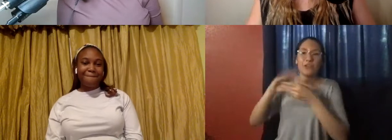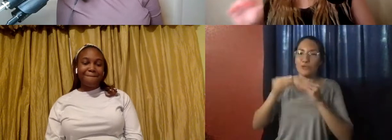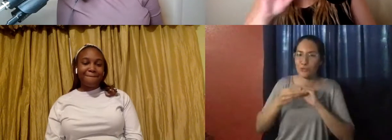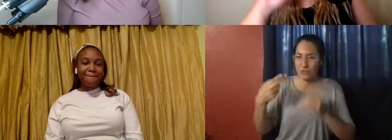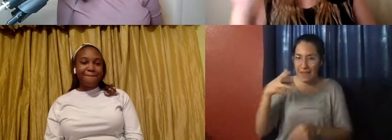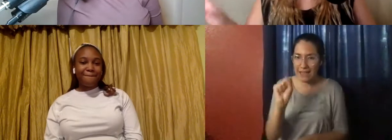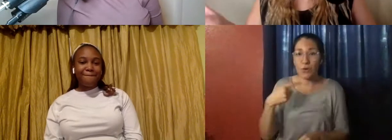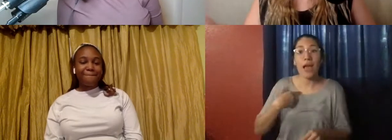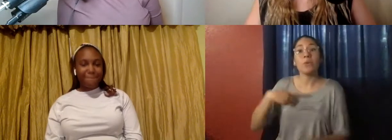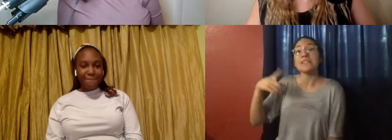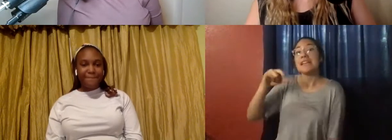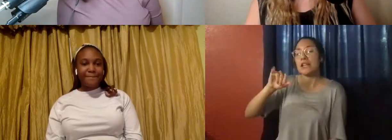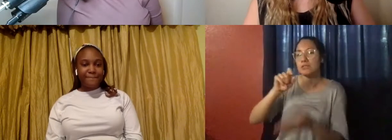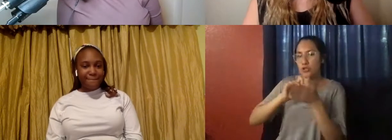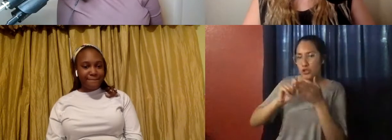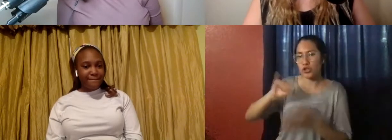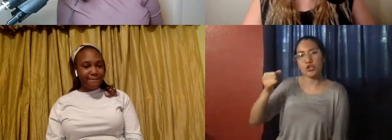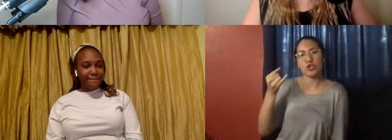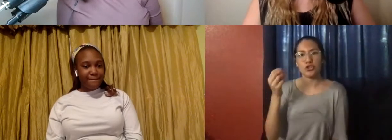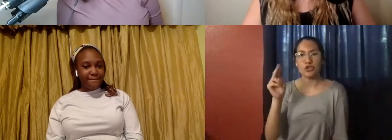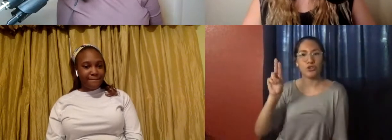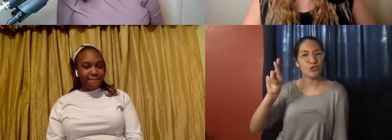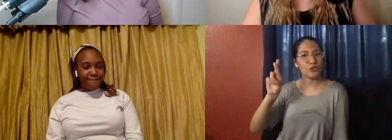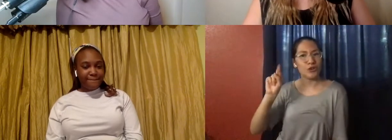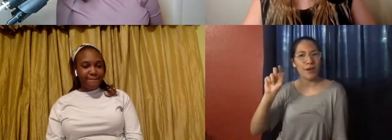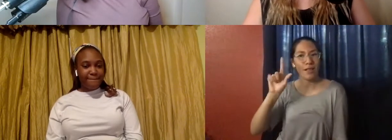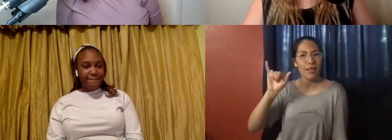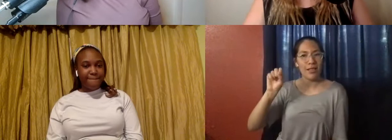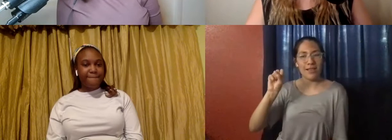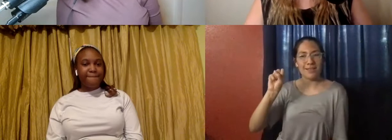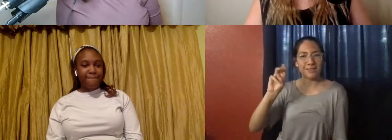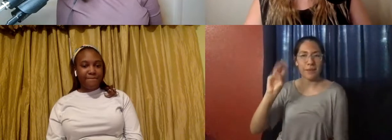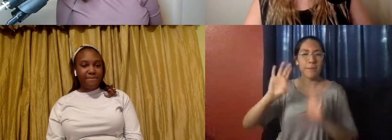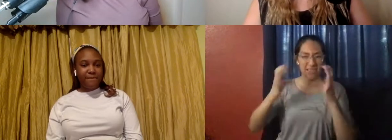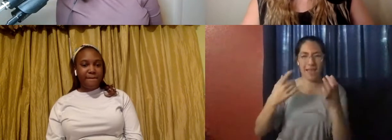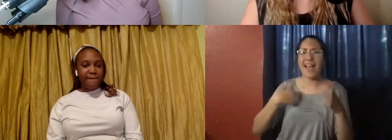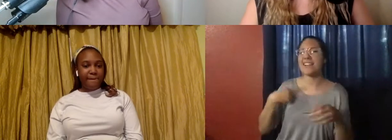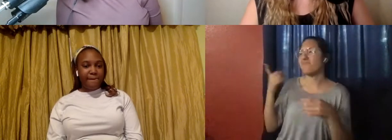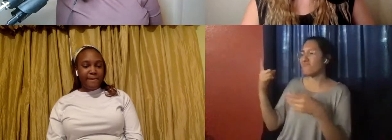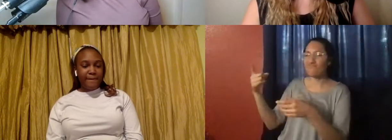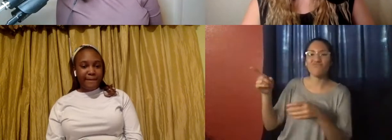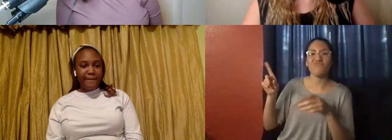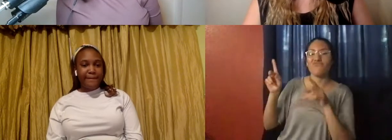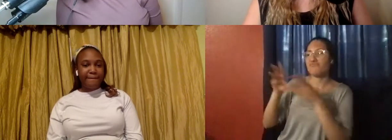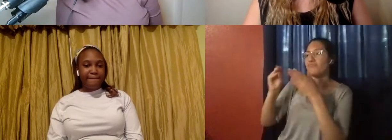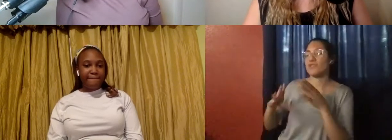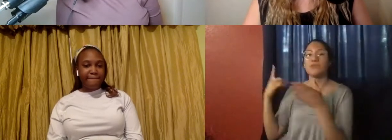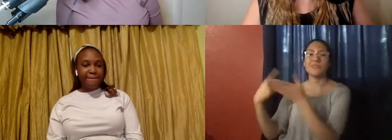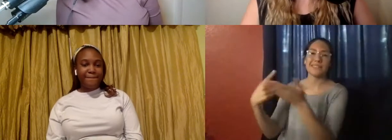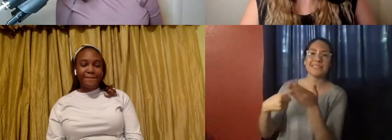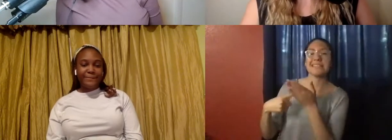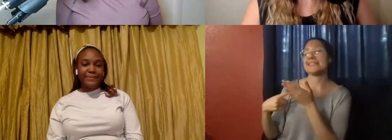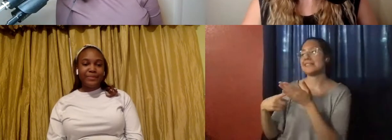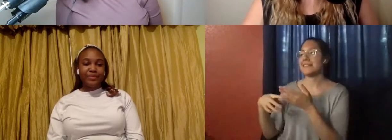class and there were these seniors in there. So they're talking about their boyfriends going down and all this stuff. And we're all, you know, a little freshmen just listening like, oh my God, these girls are